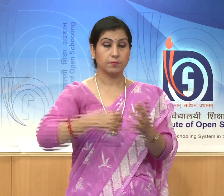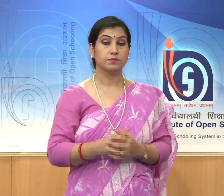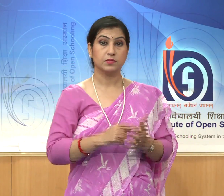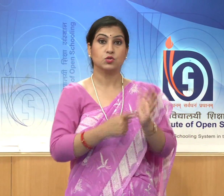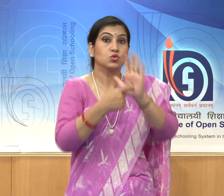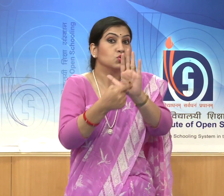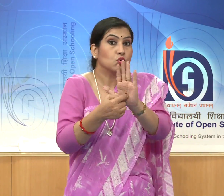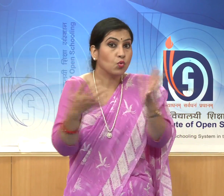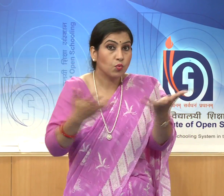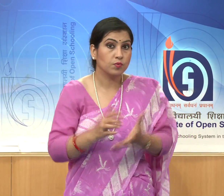show